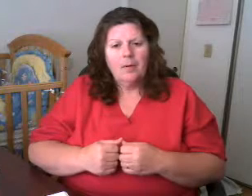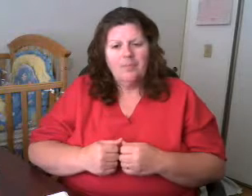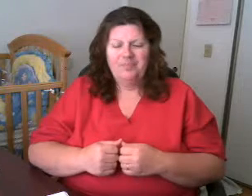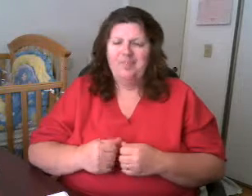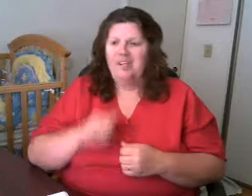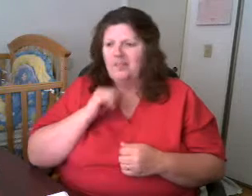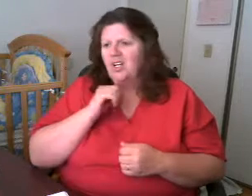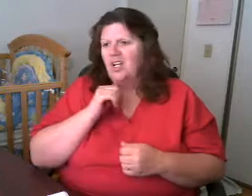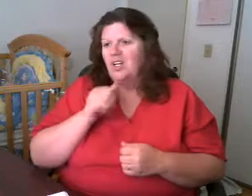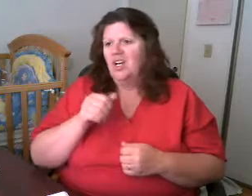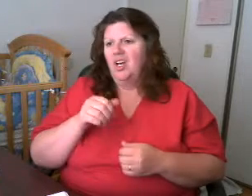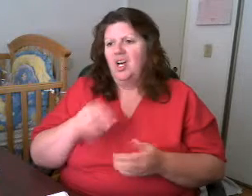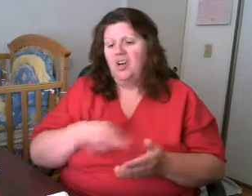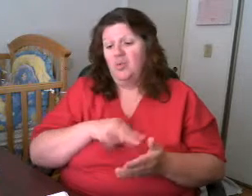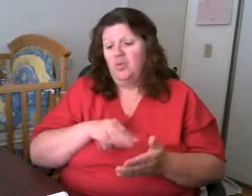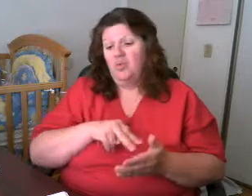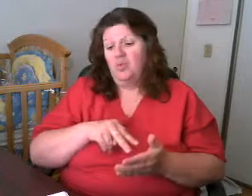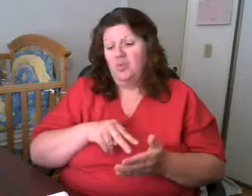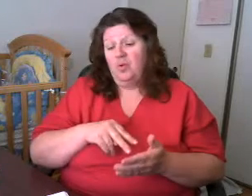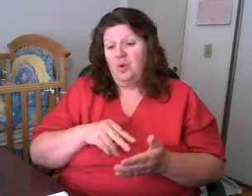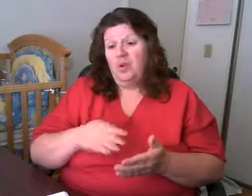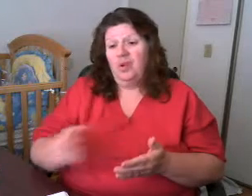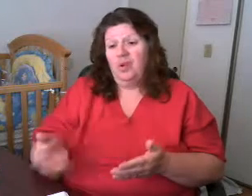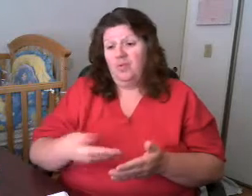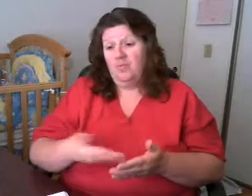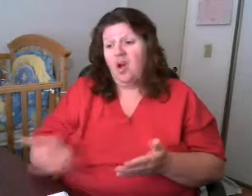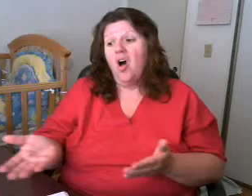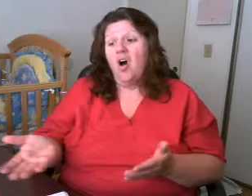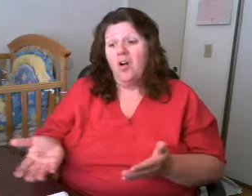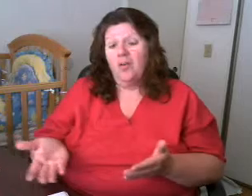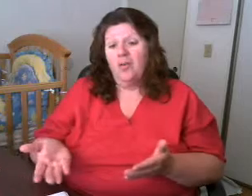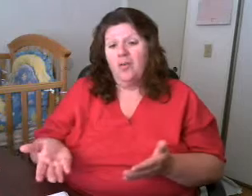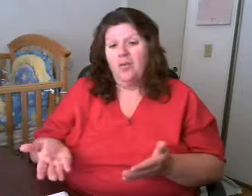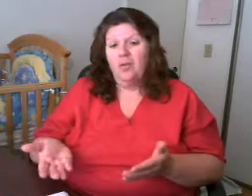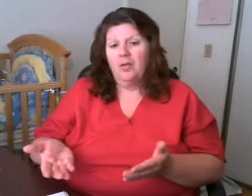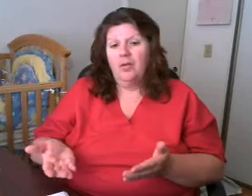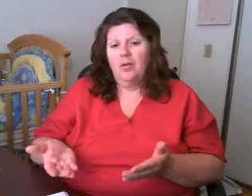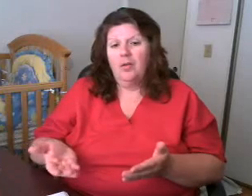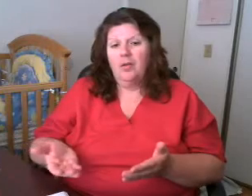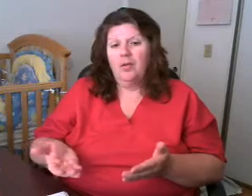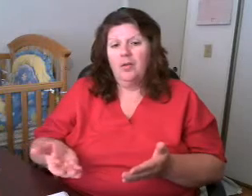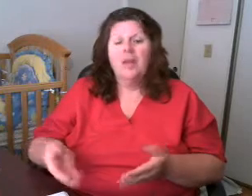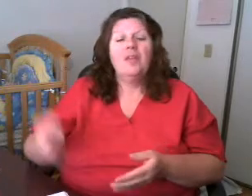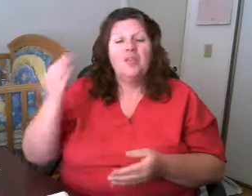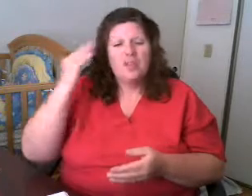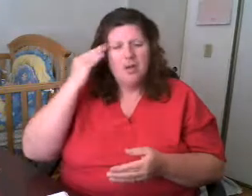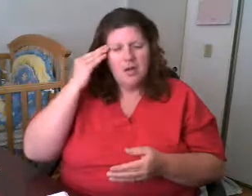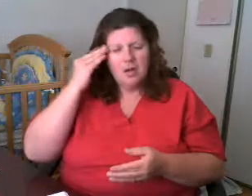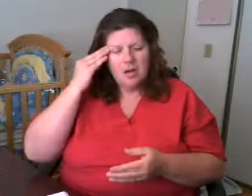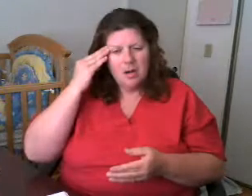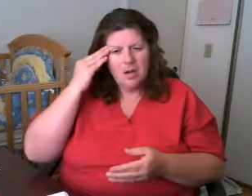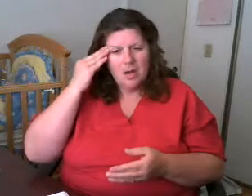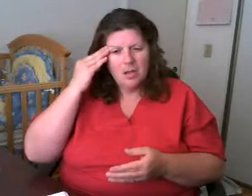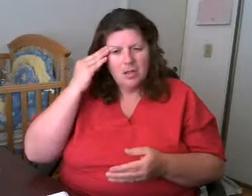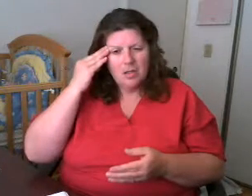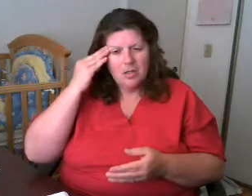but what you have for each task is knowledge statements you need to know under the task,